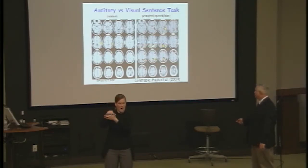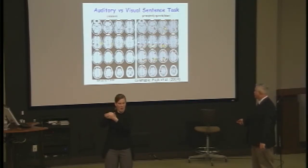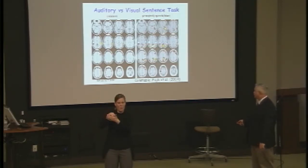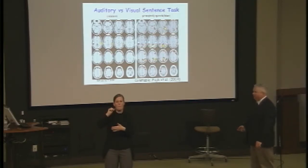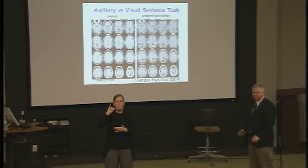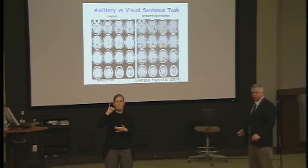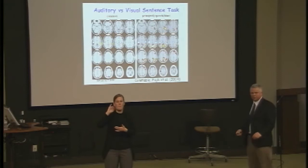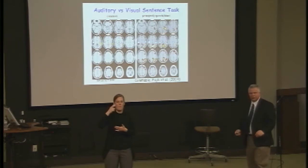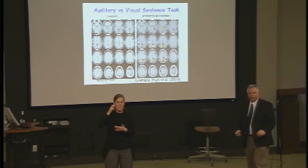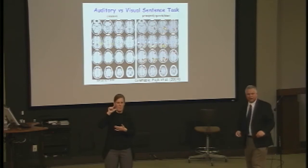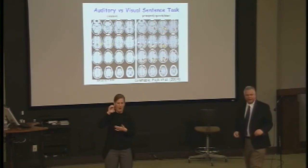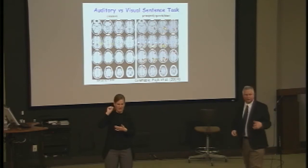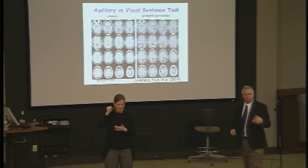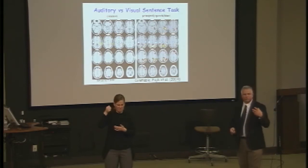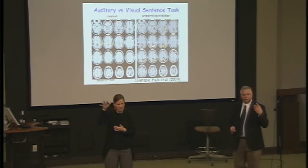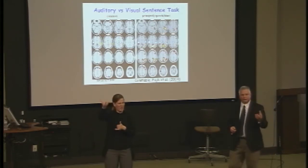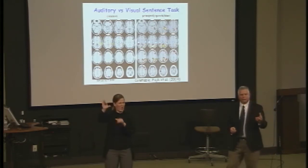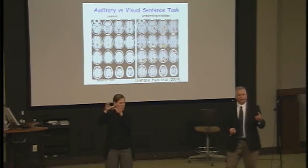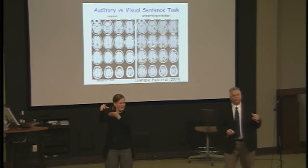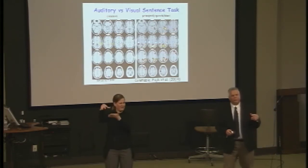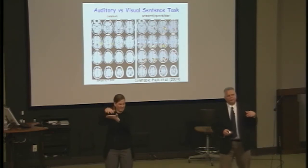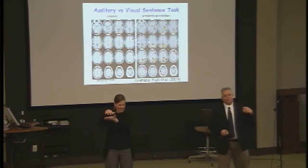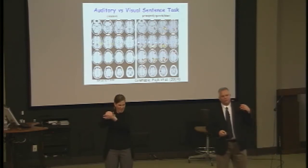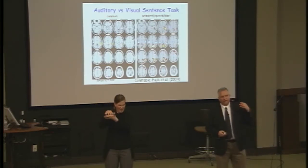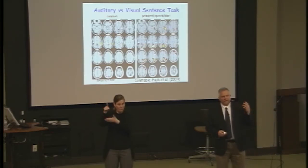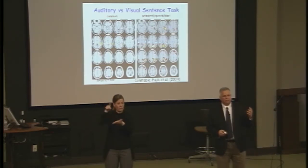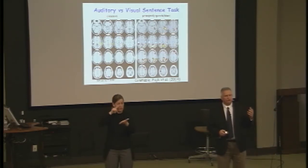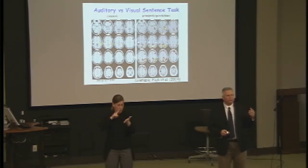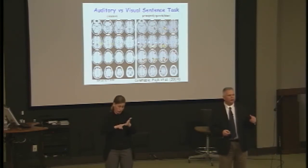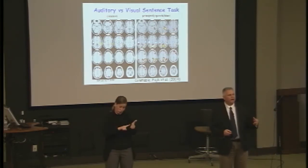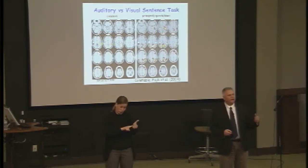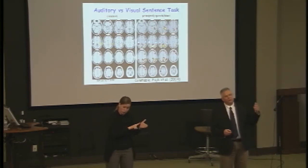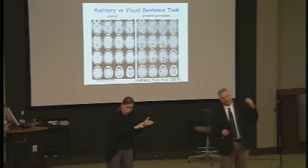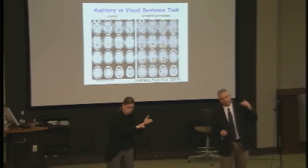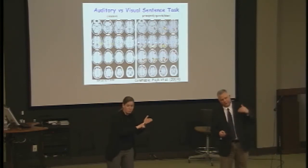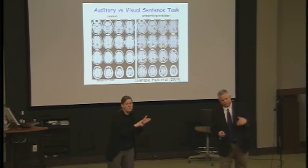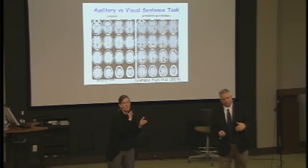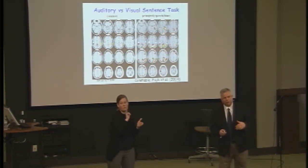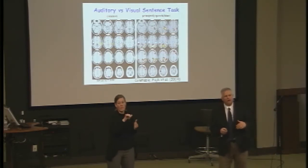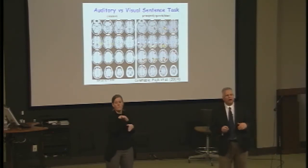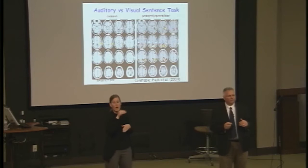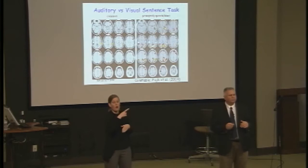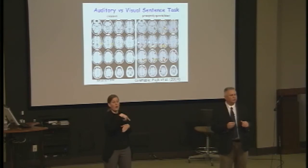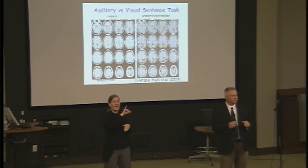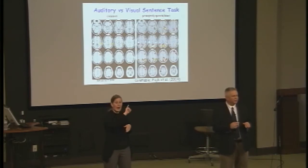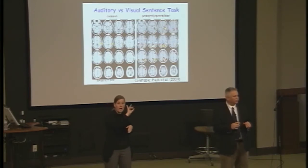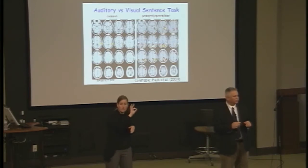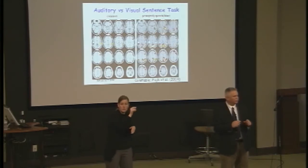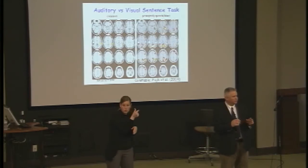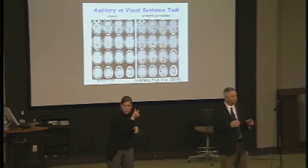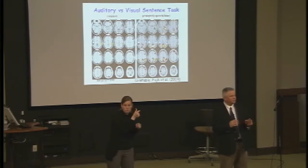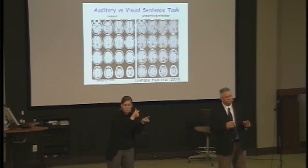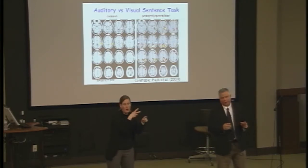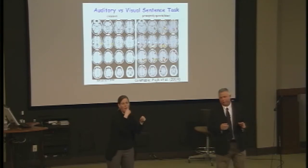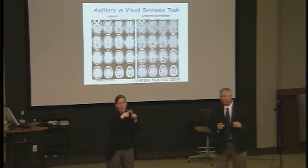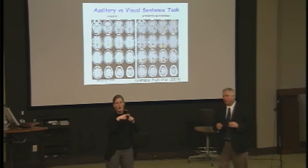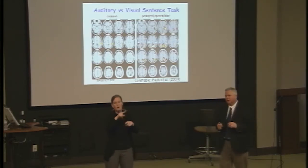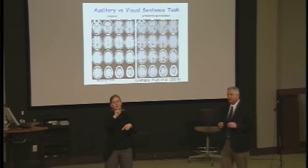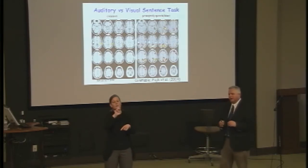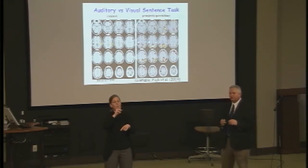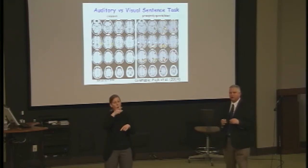left is on the right. And they include inferior frontal and temporoparietal and ventral occipitotemporal regions as